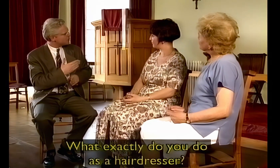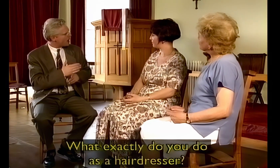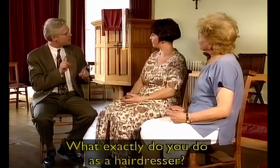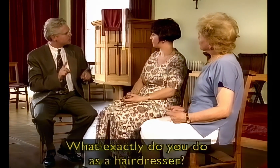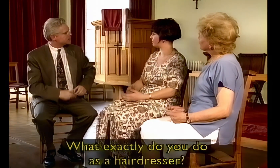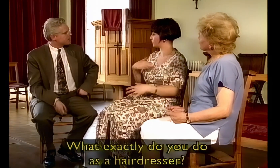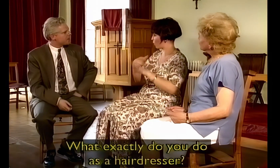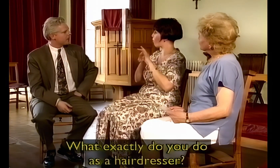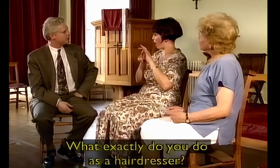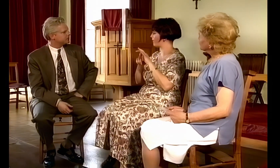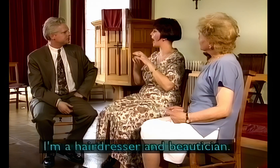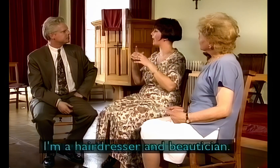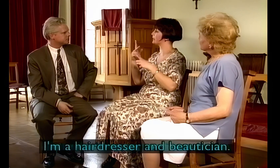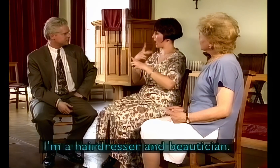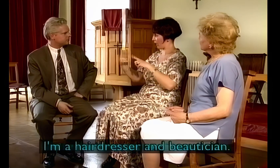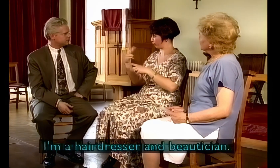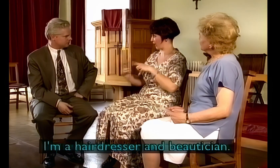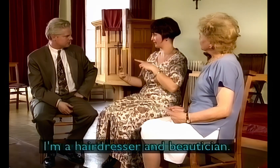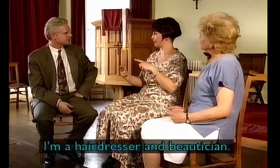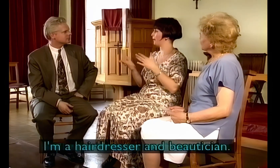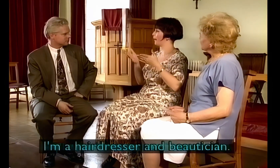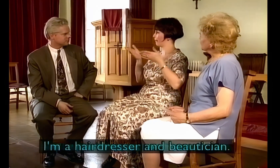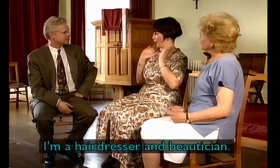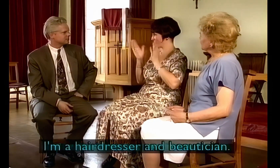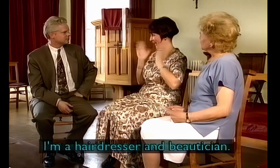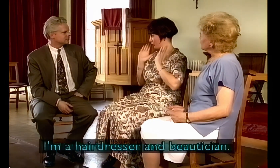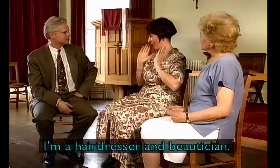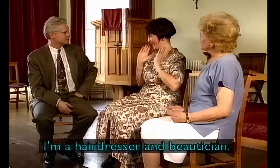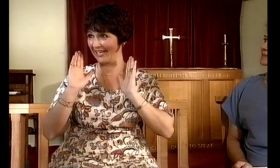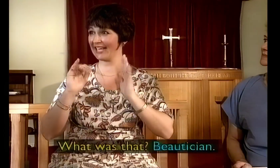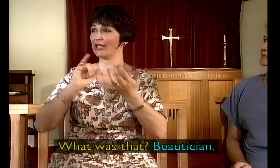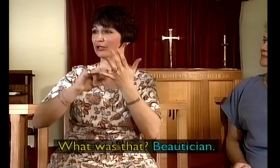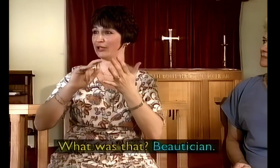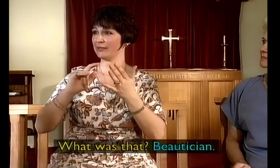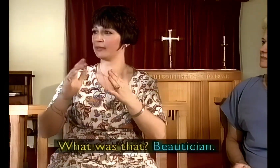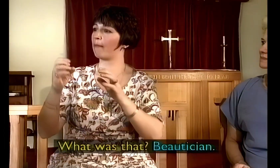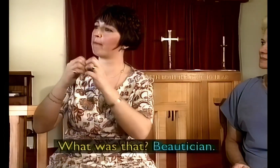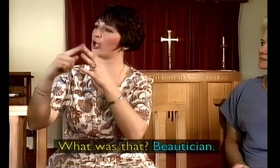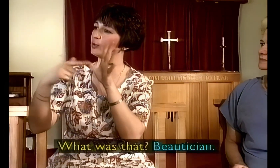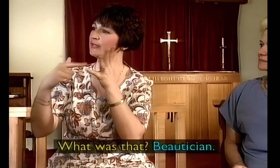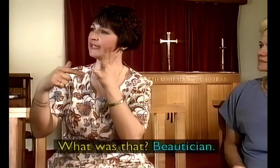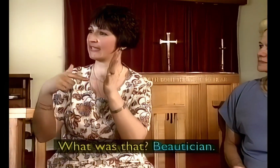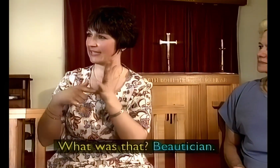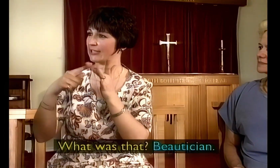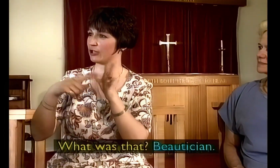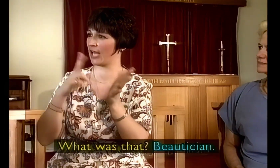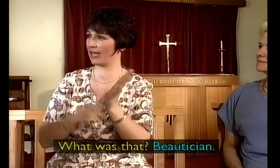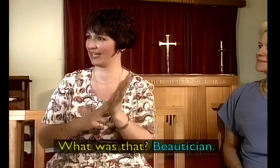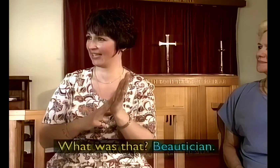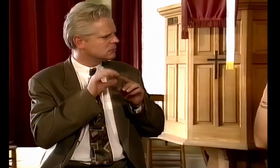So what exactly do you do as a hairdresser? Well, I'm a qualified hairdresser and a beautician. What's that?